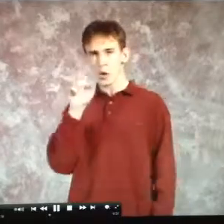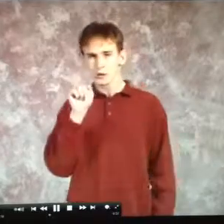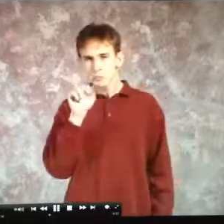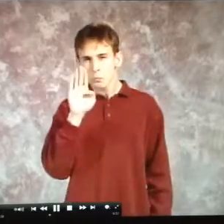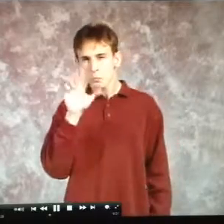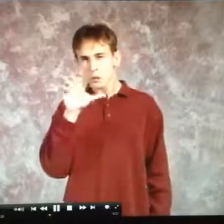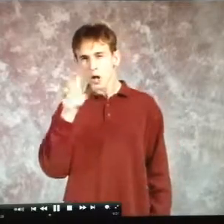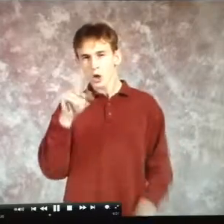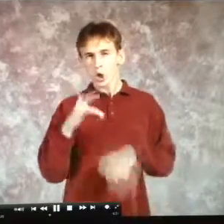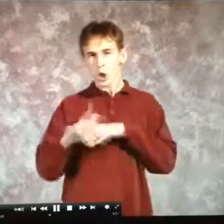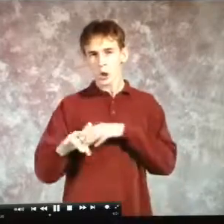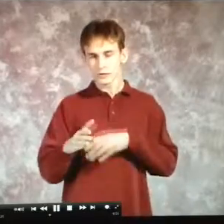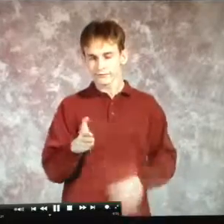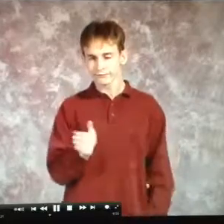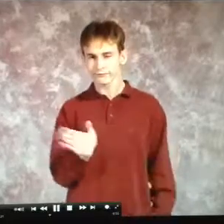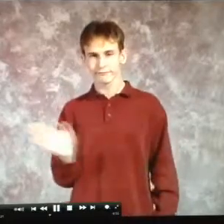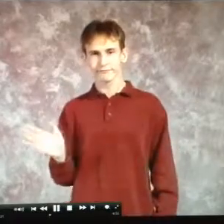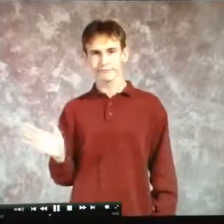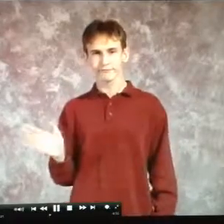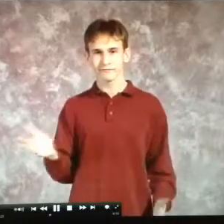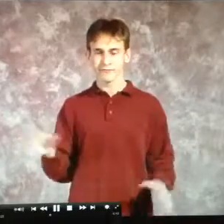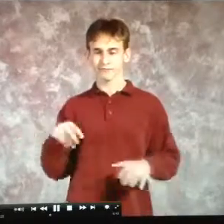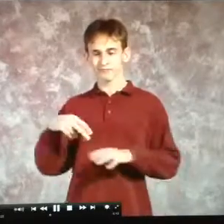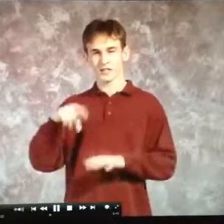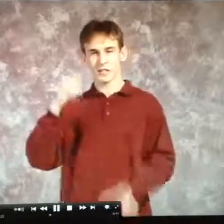he just turned one block early,